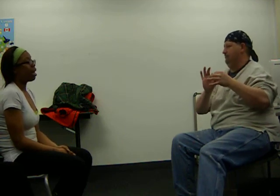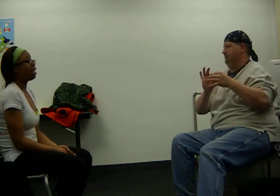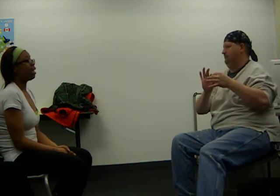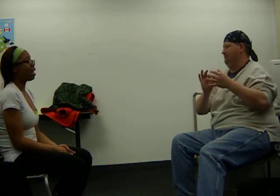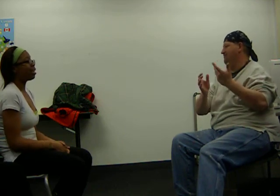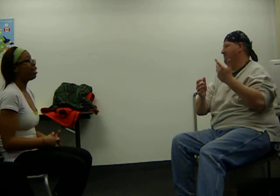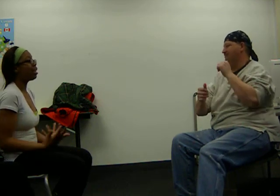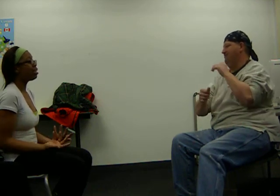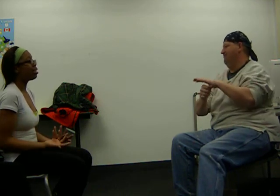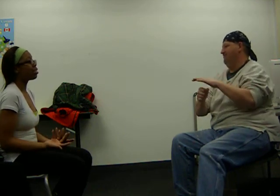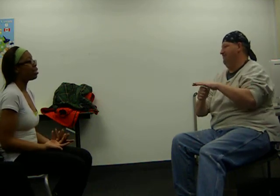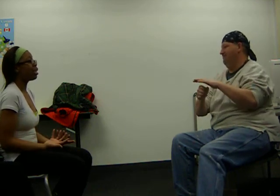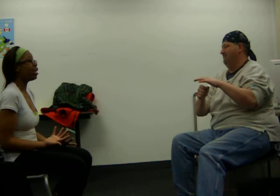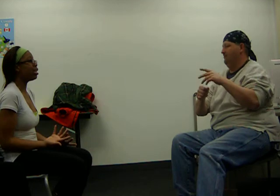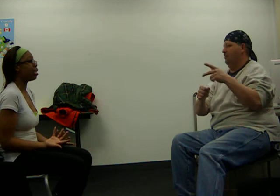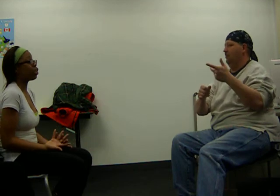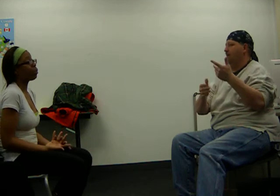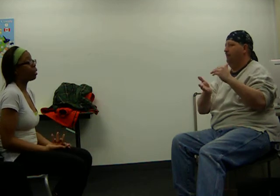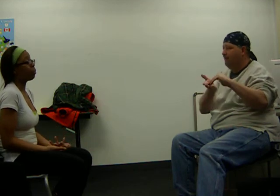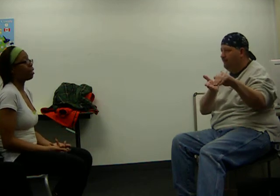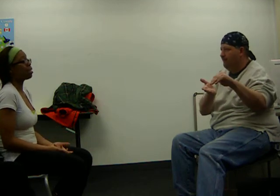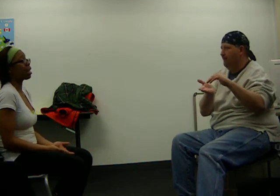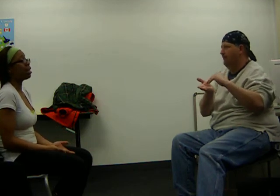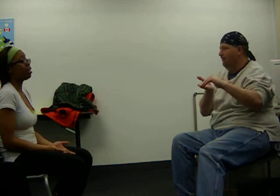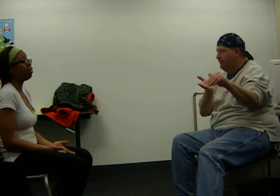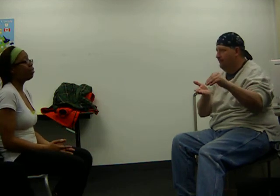And then he's interpreting, but it's not enough.